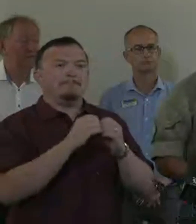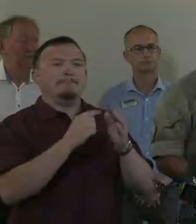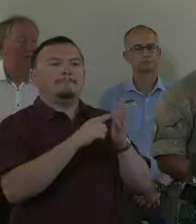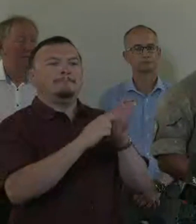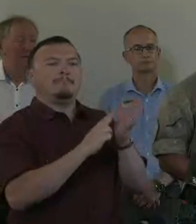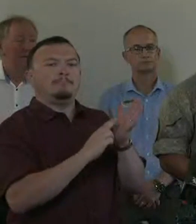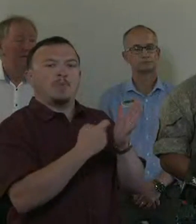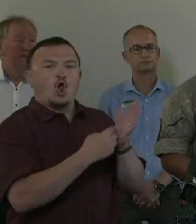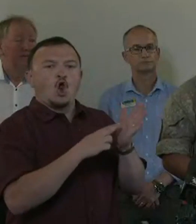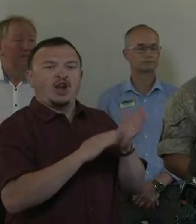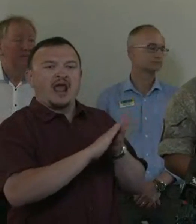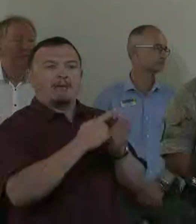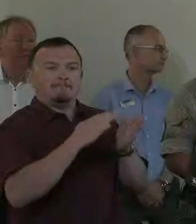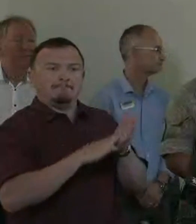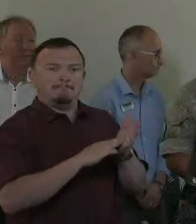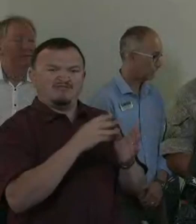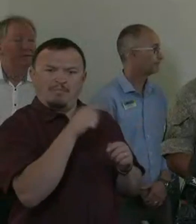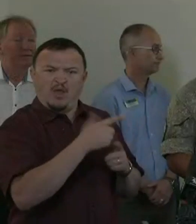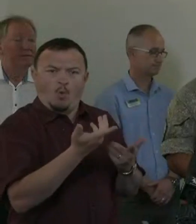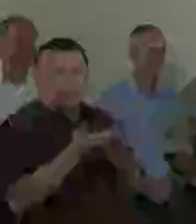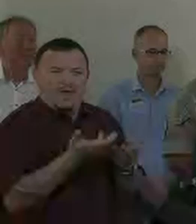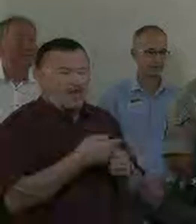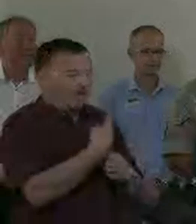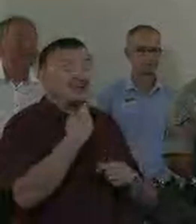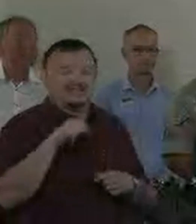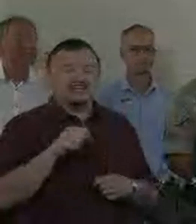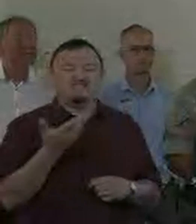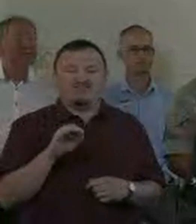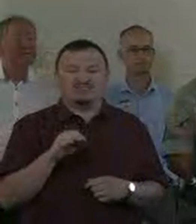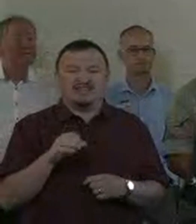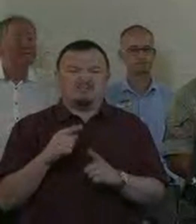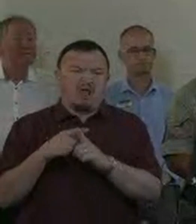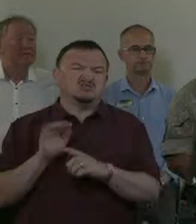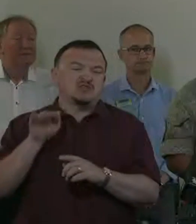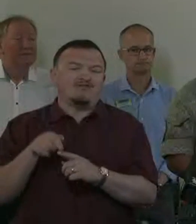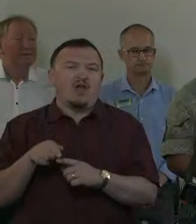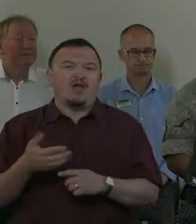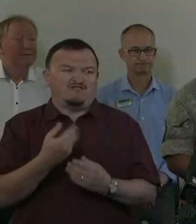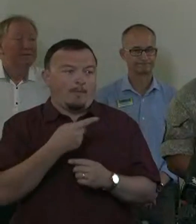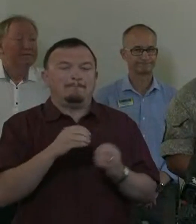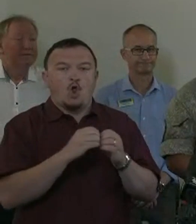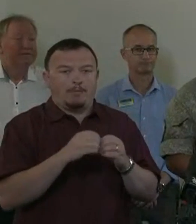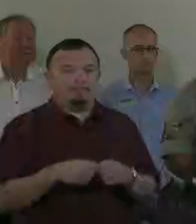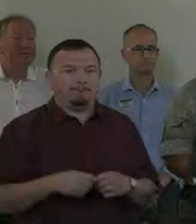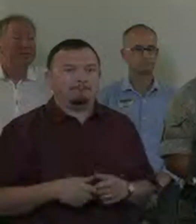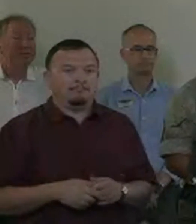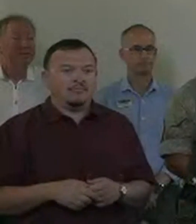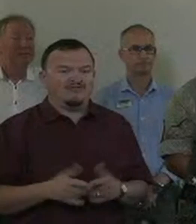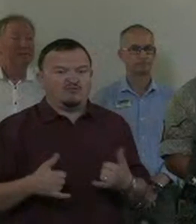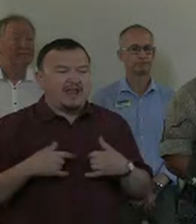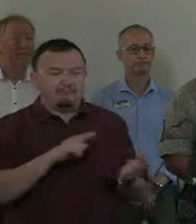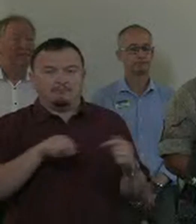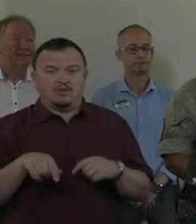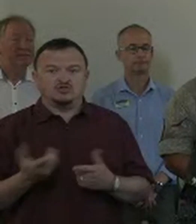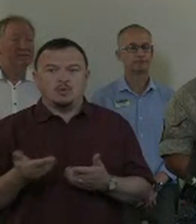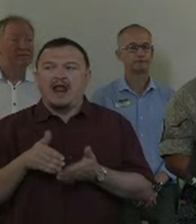got 50 plus personnel deploying from Burnham this morning to provide catering support to the first responders for all